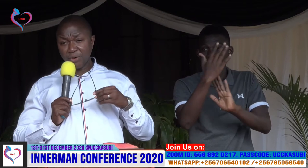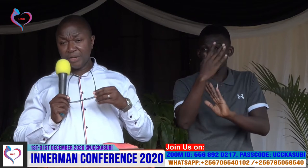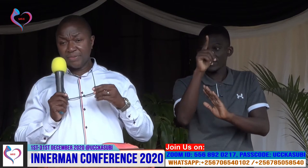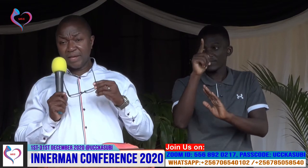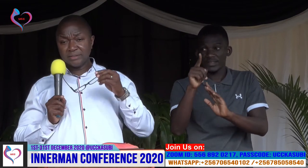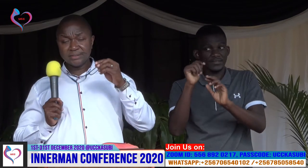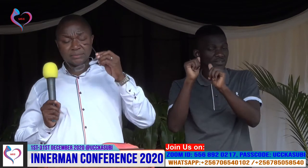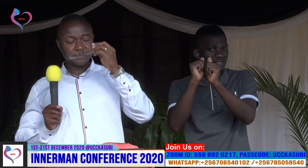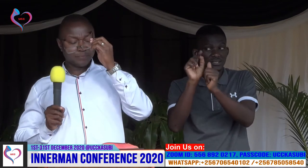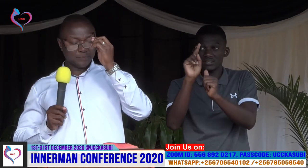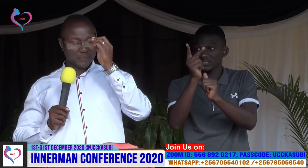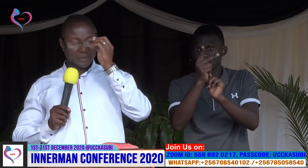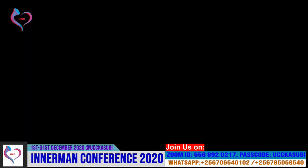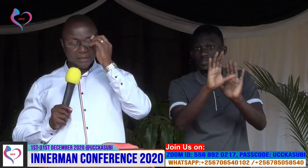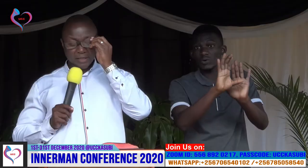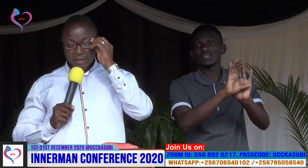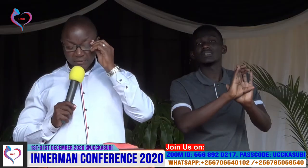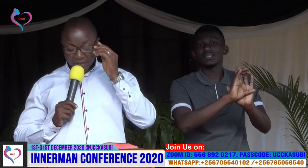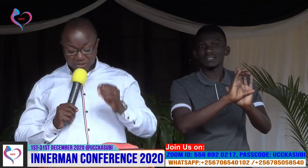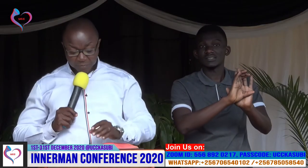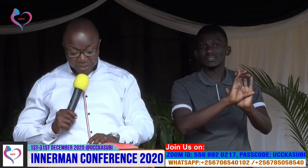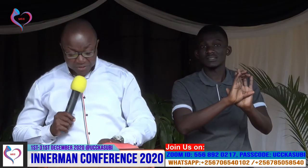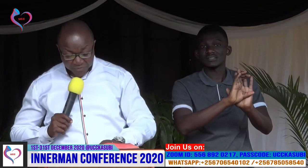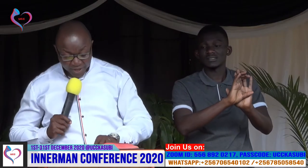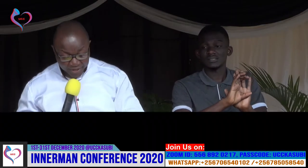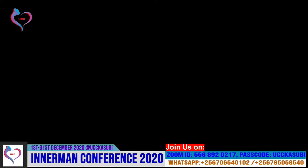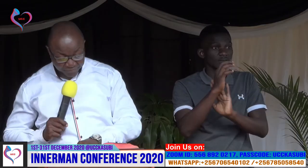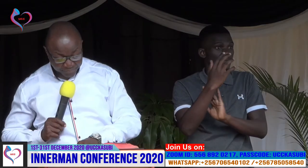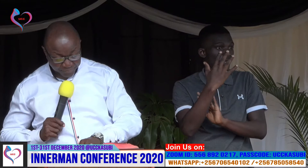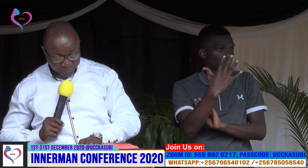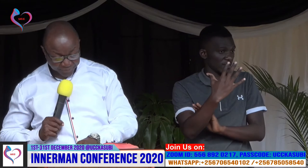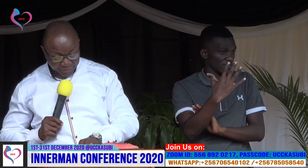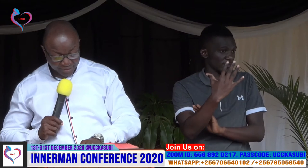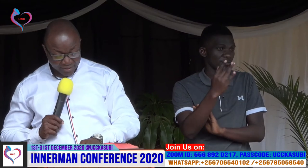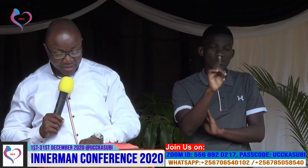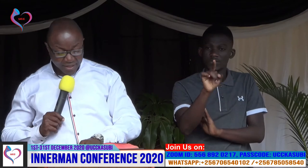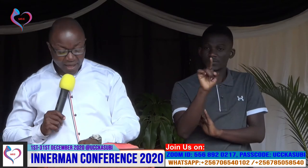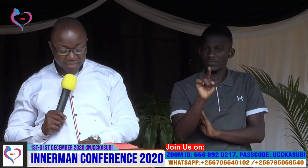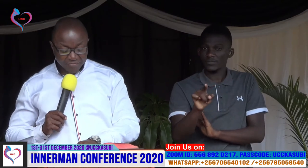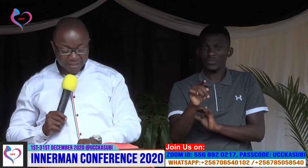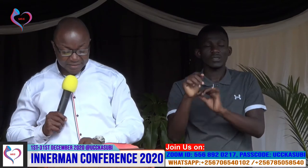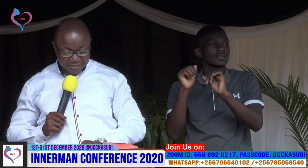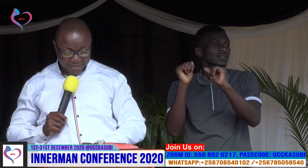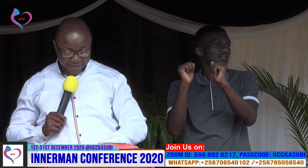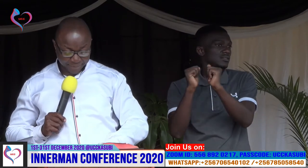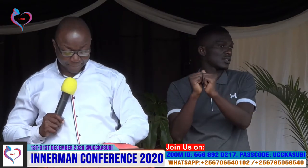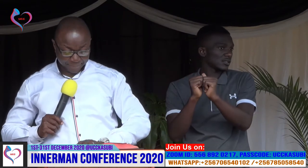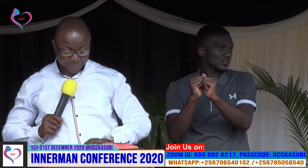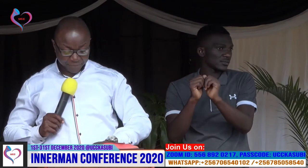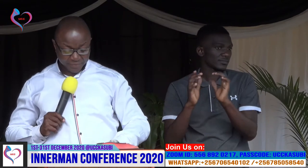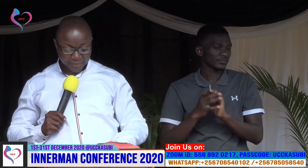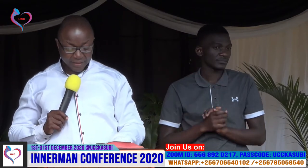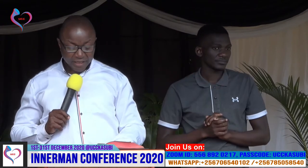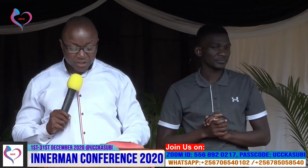2 Corinthians. The chapter is 5. And the verse is